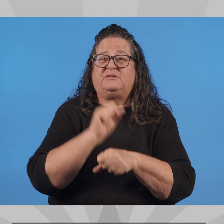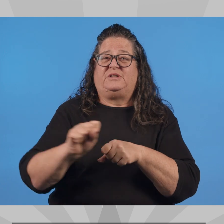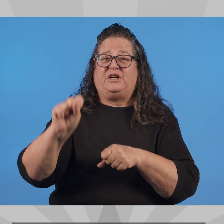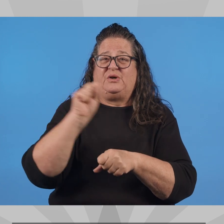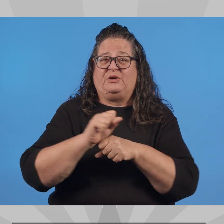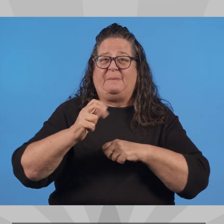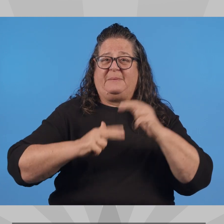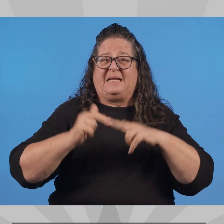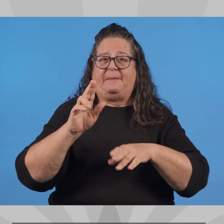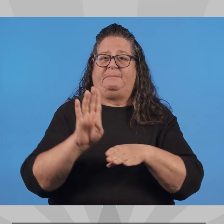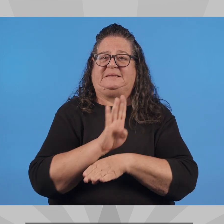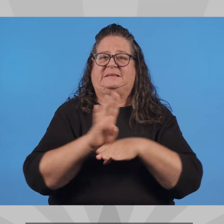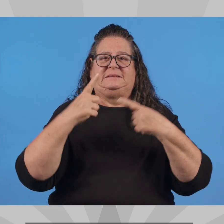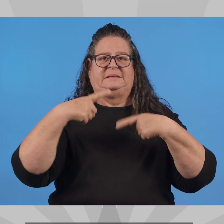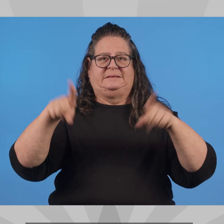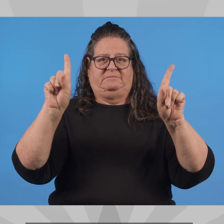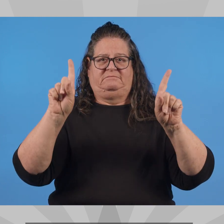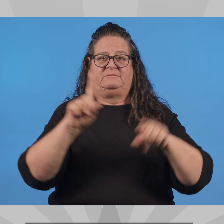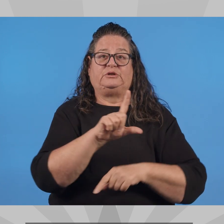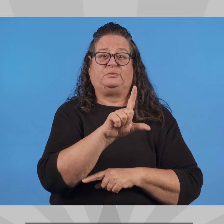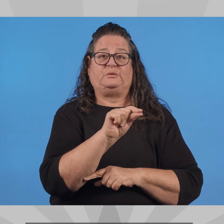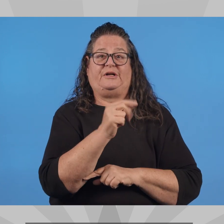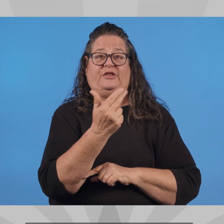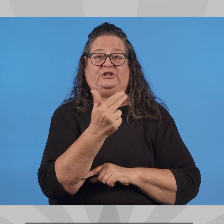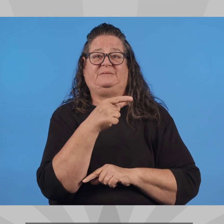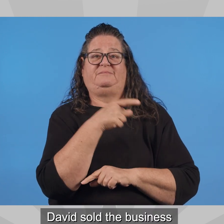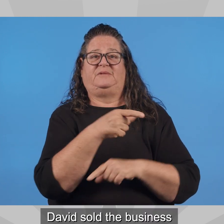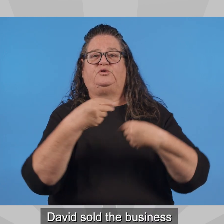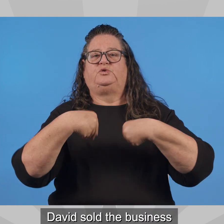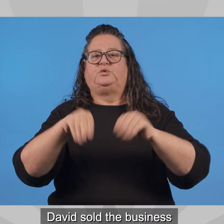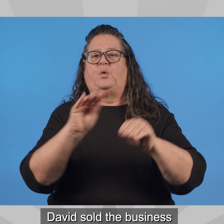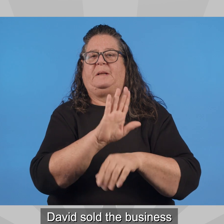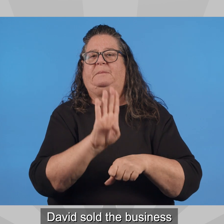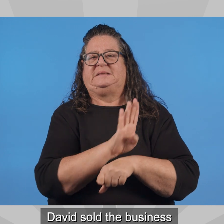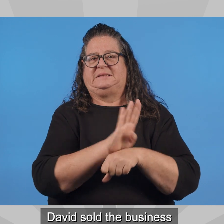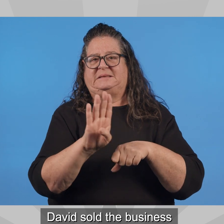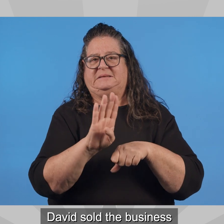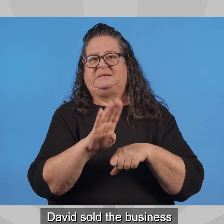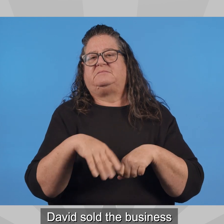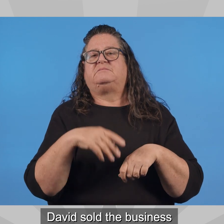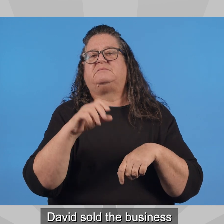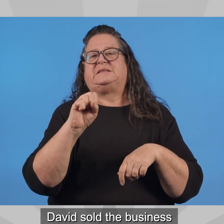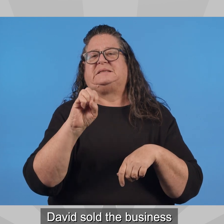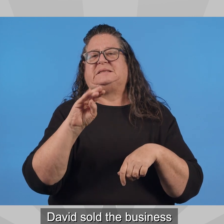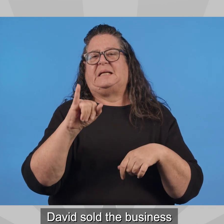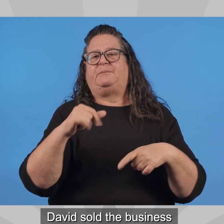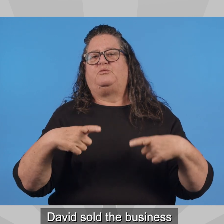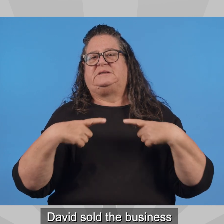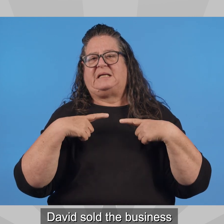After 20 years of hard work building his highly successful business, David sold the business in 2013